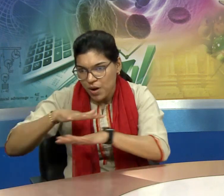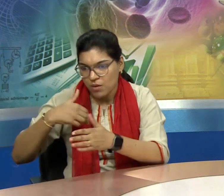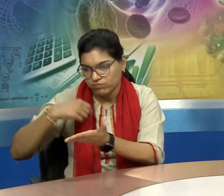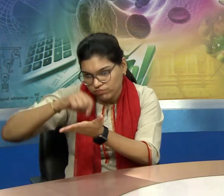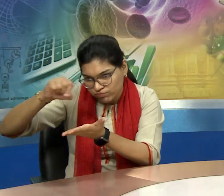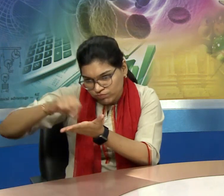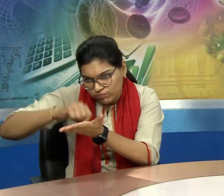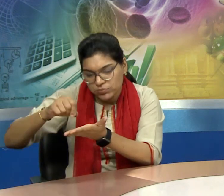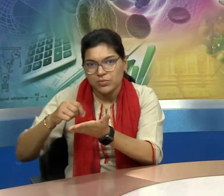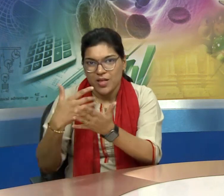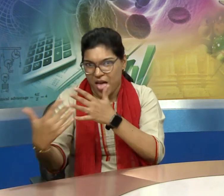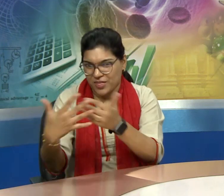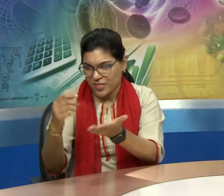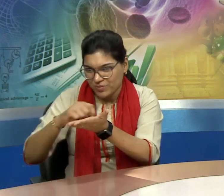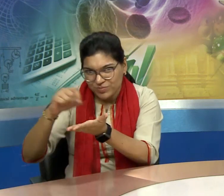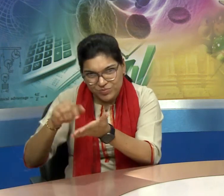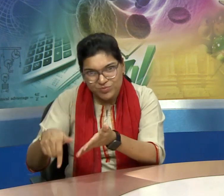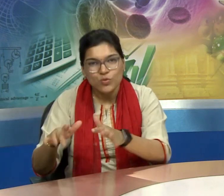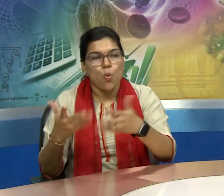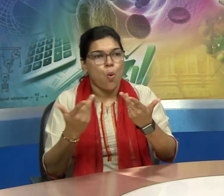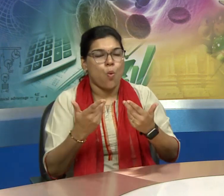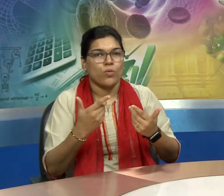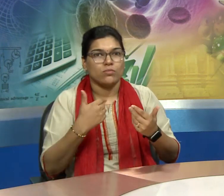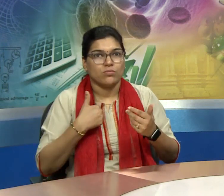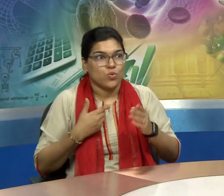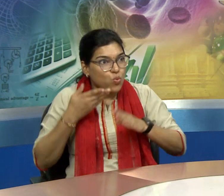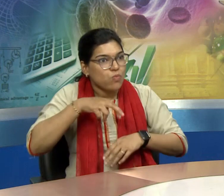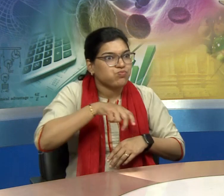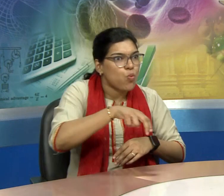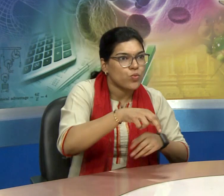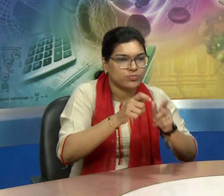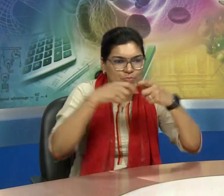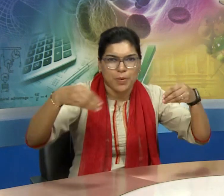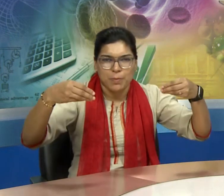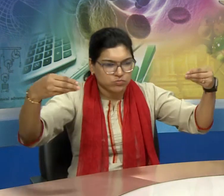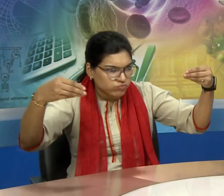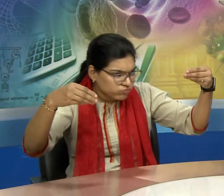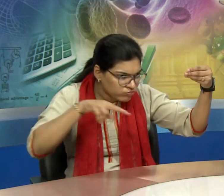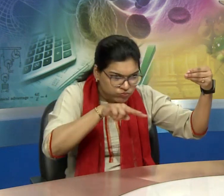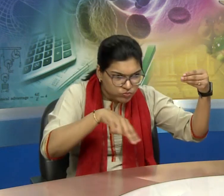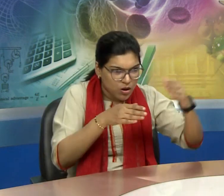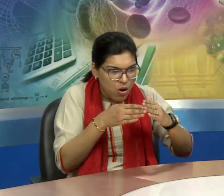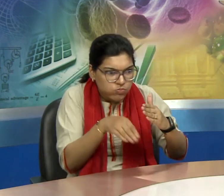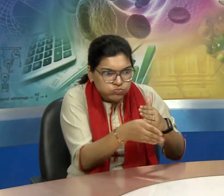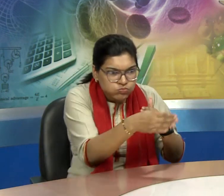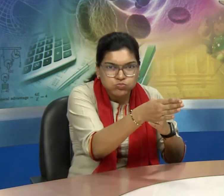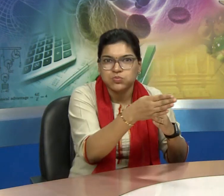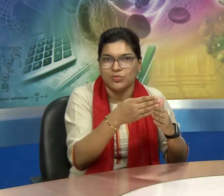be touched. It is something which is virtual, and we also read newspaper, which is